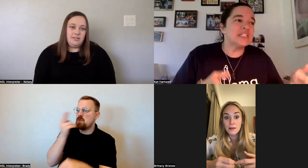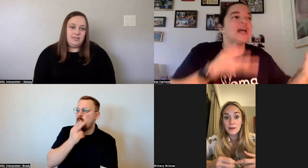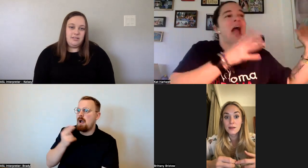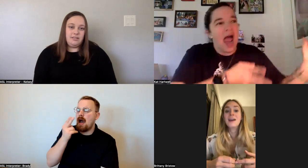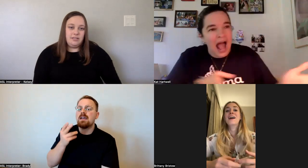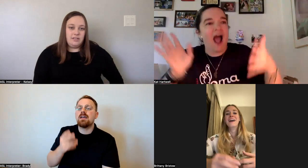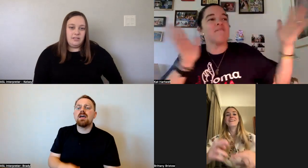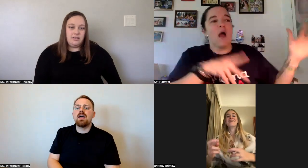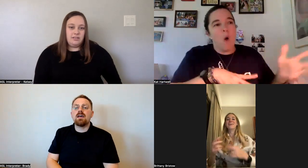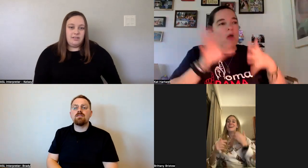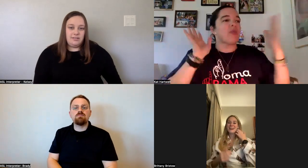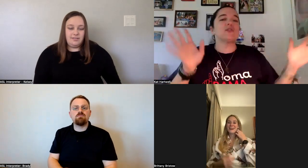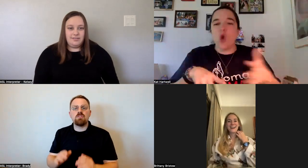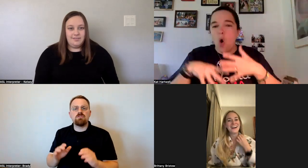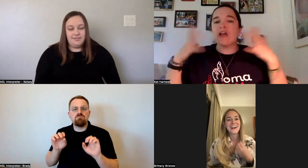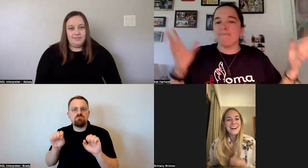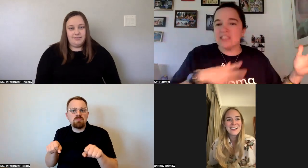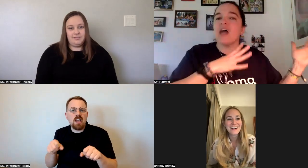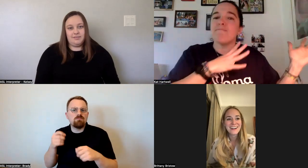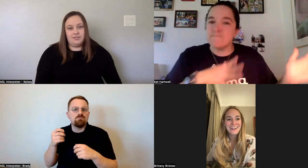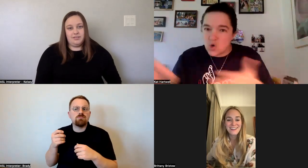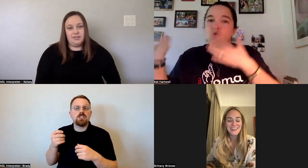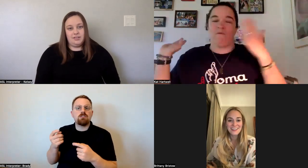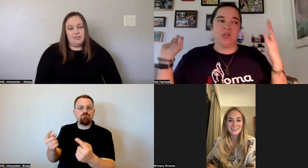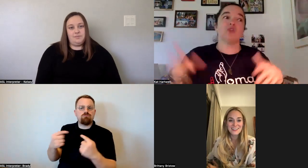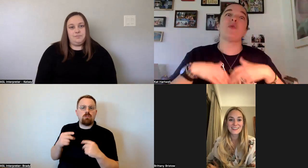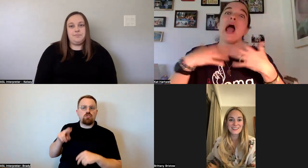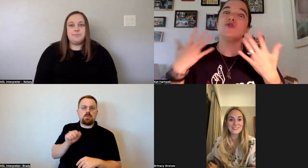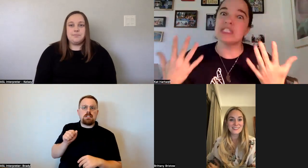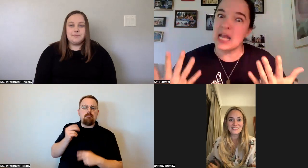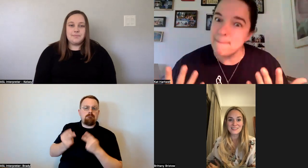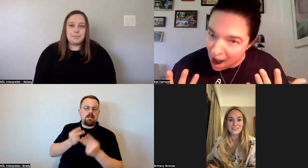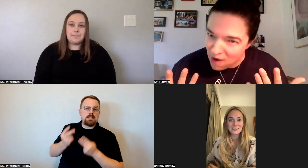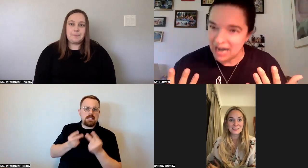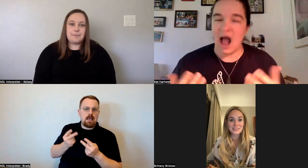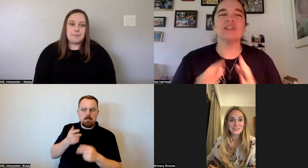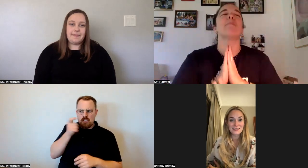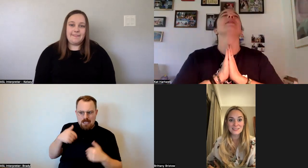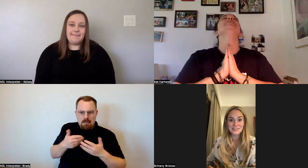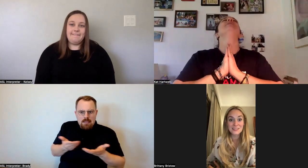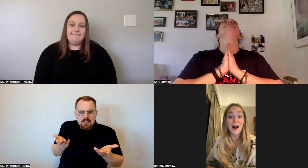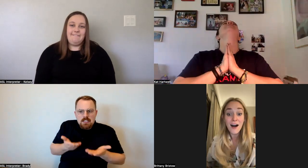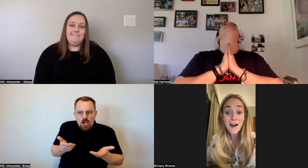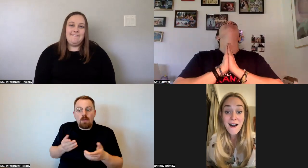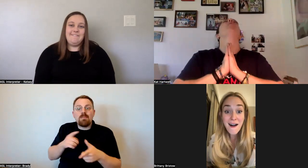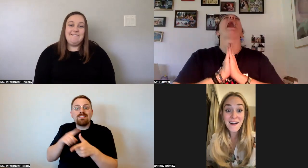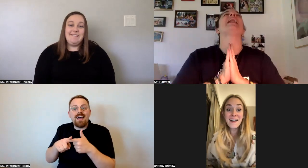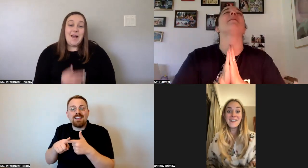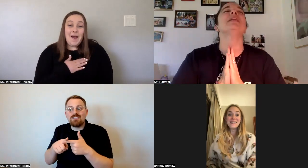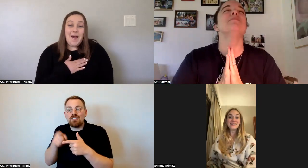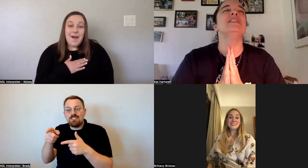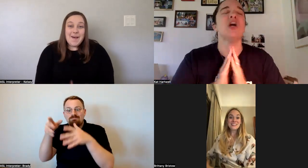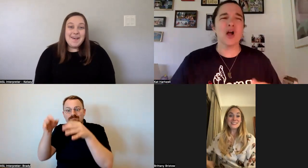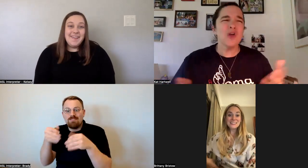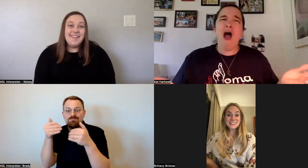back and visit and have the majority of my stuff moved. So now she's getting married. Please,